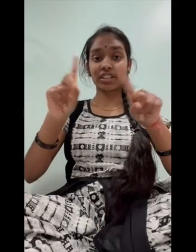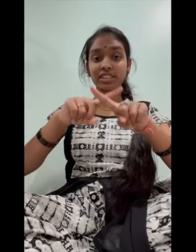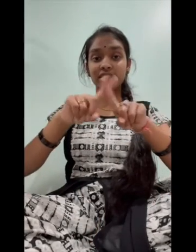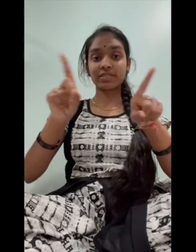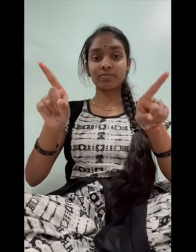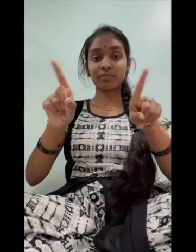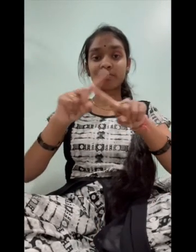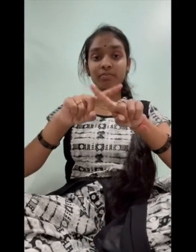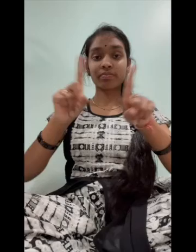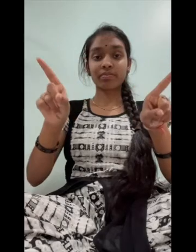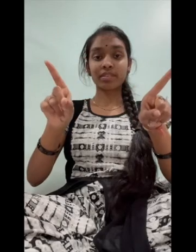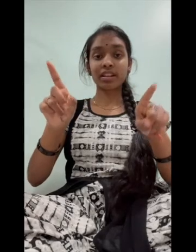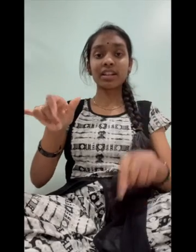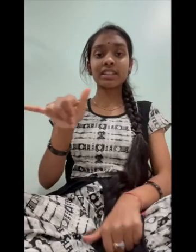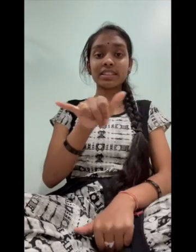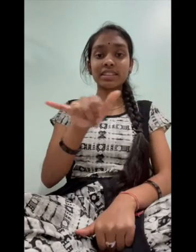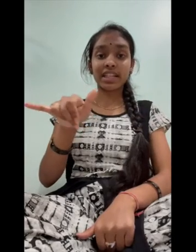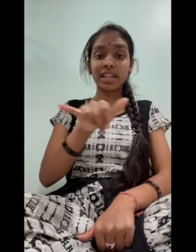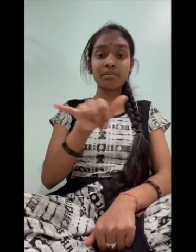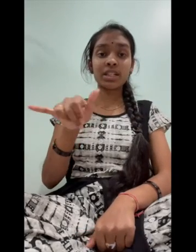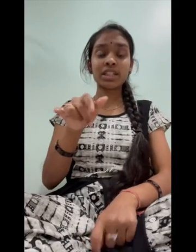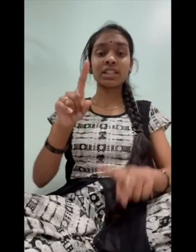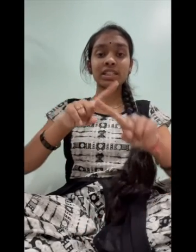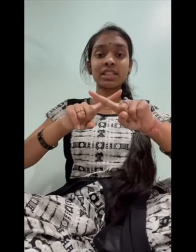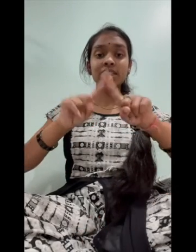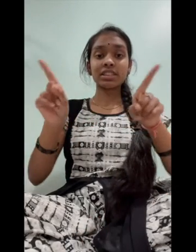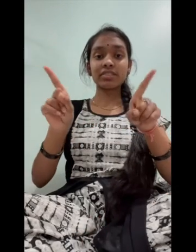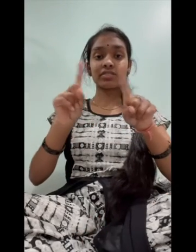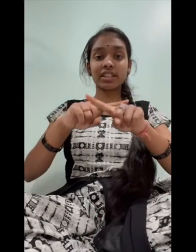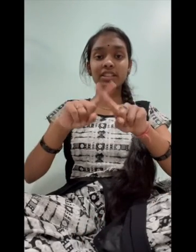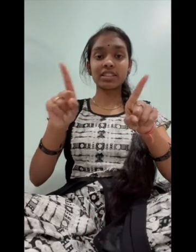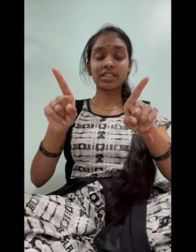different. Same, different.